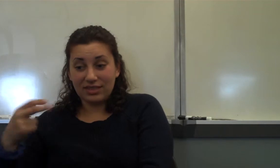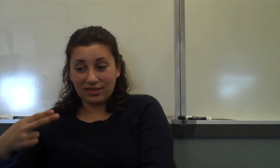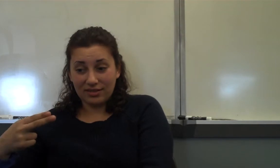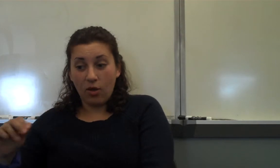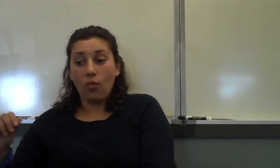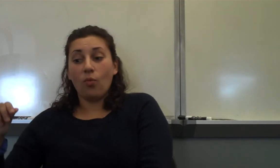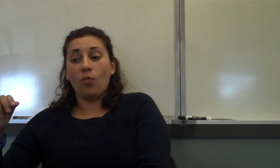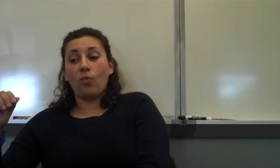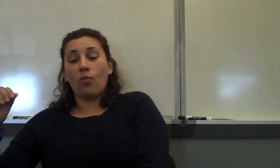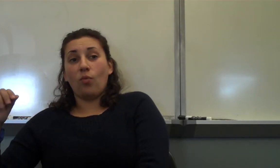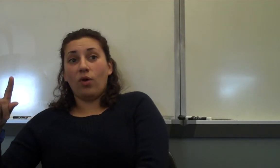Yeah.